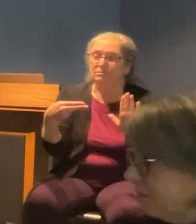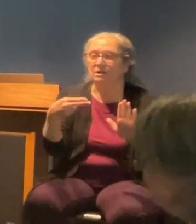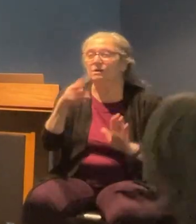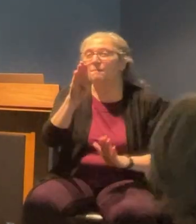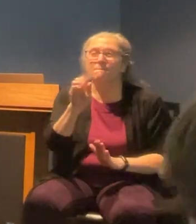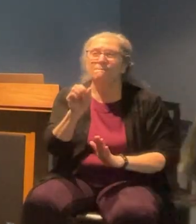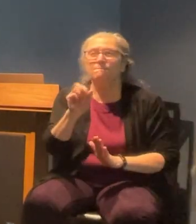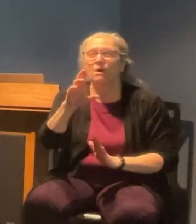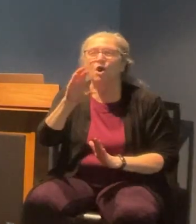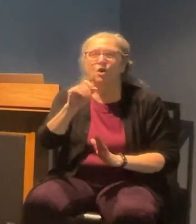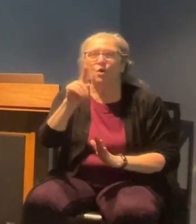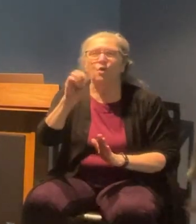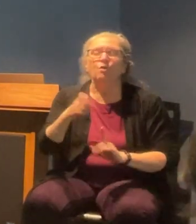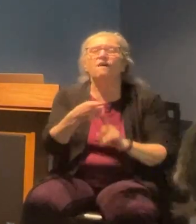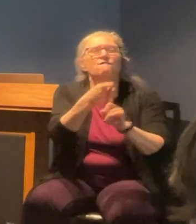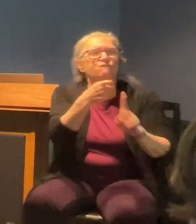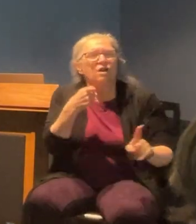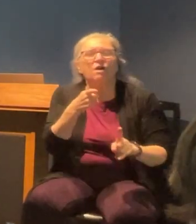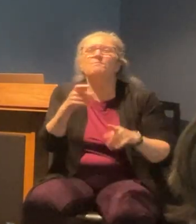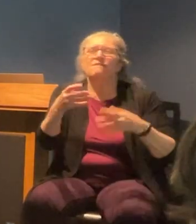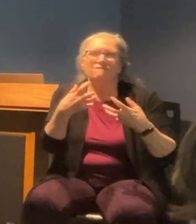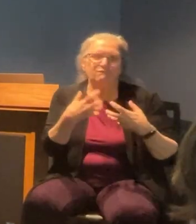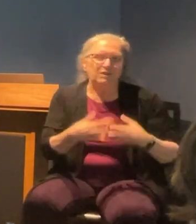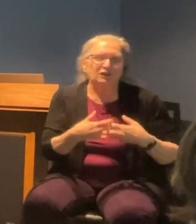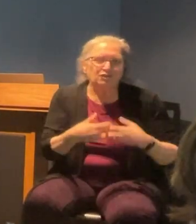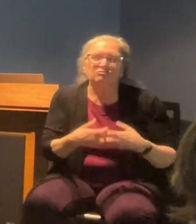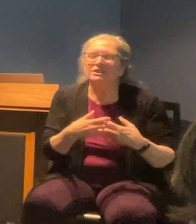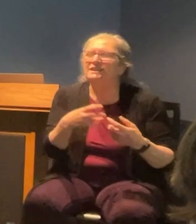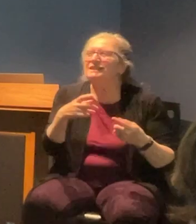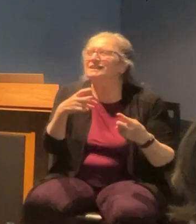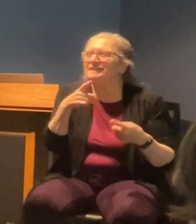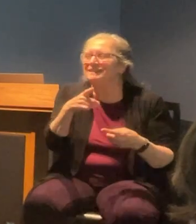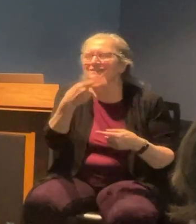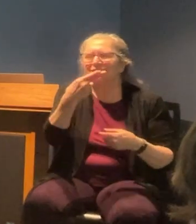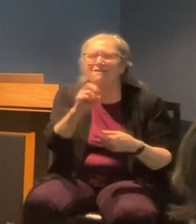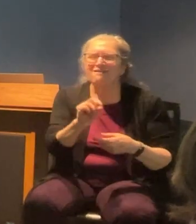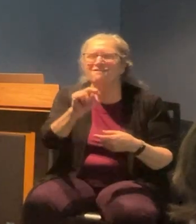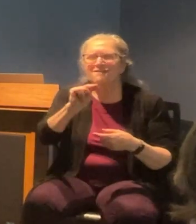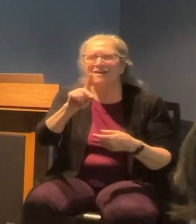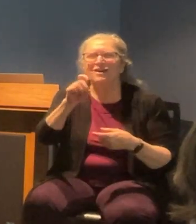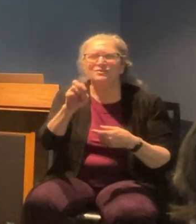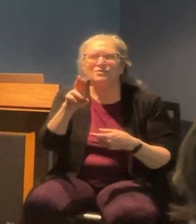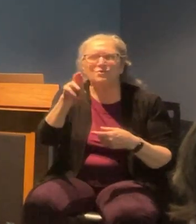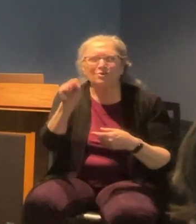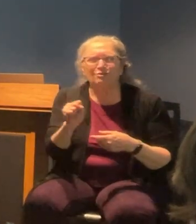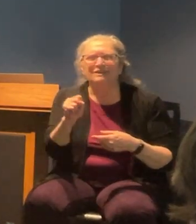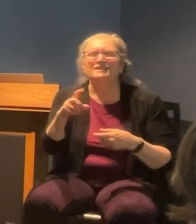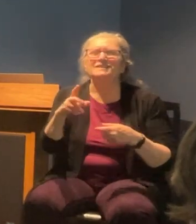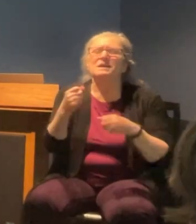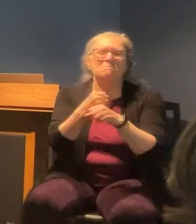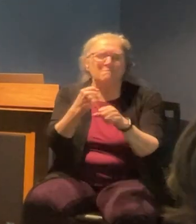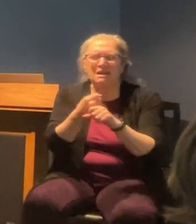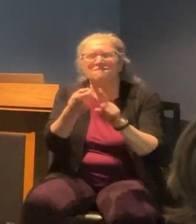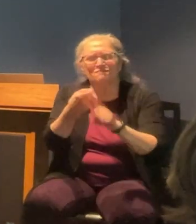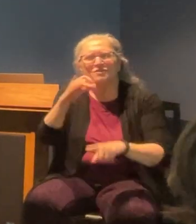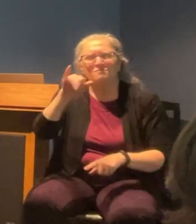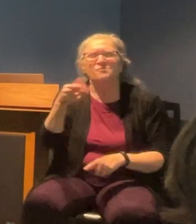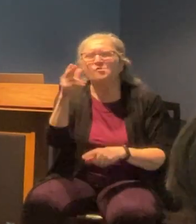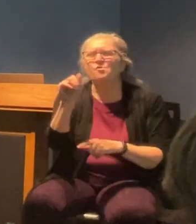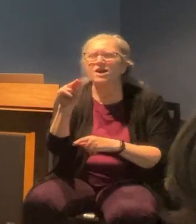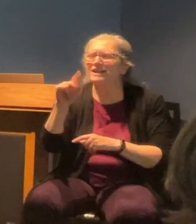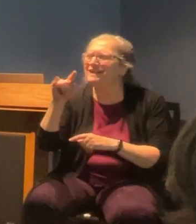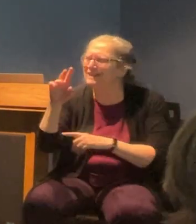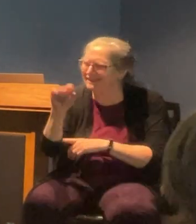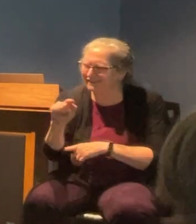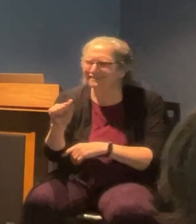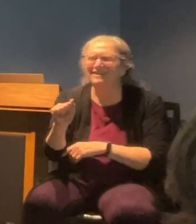this came from a factory in Honduras, made by Juanita, and they could make it traceable. They don't want to do that because